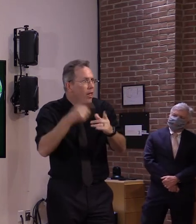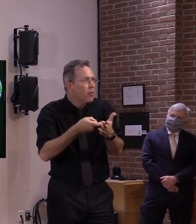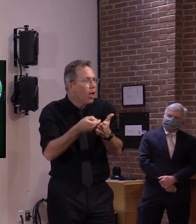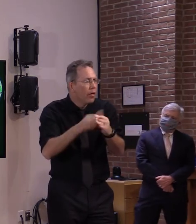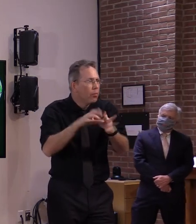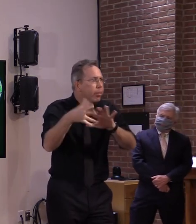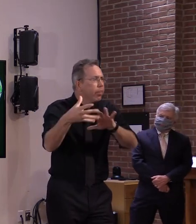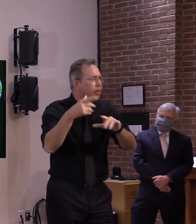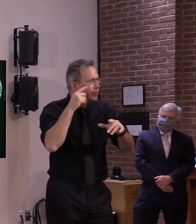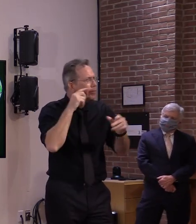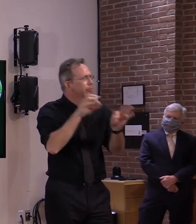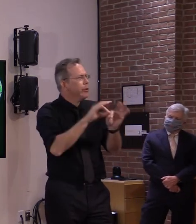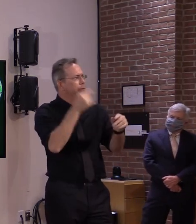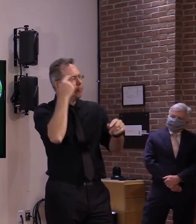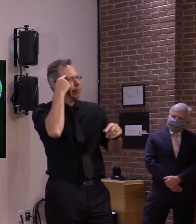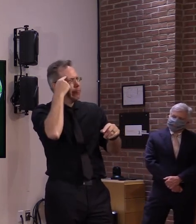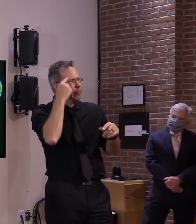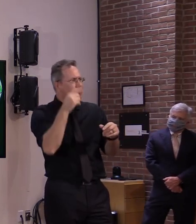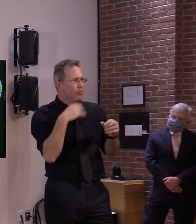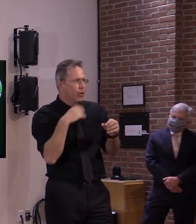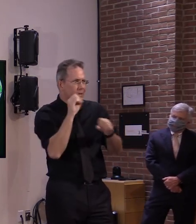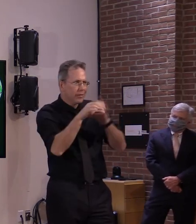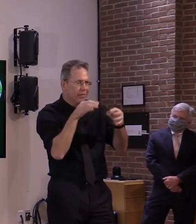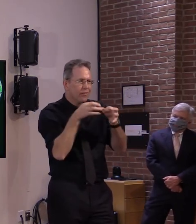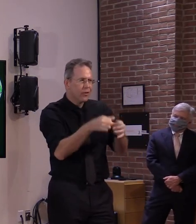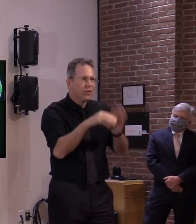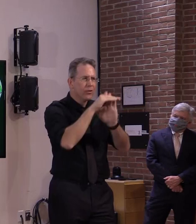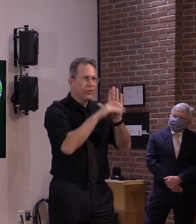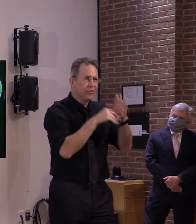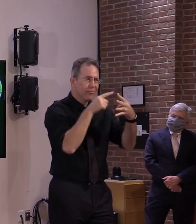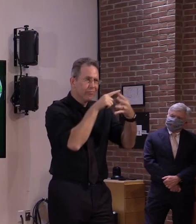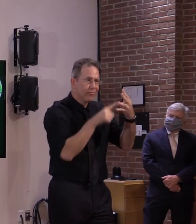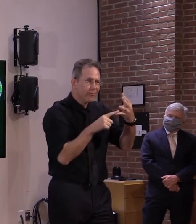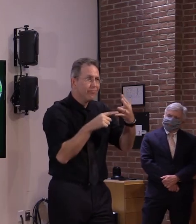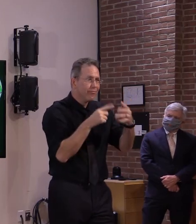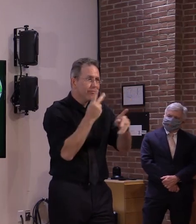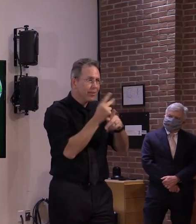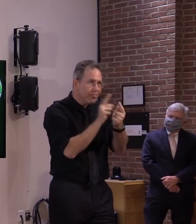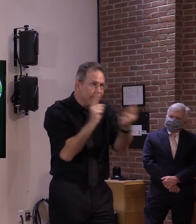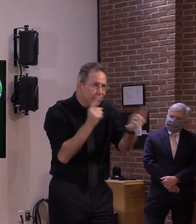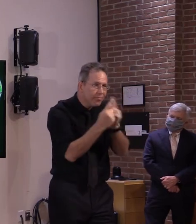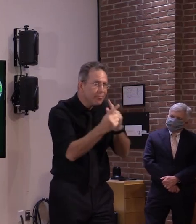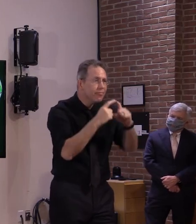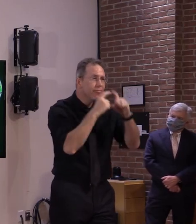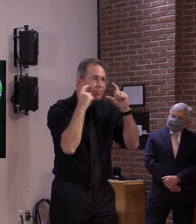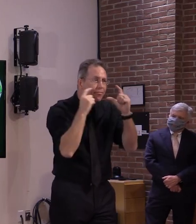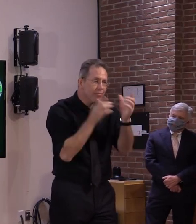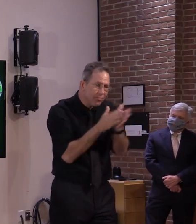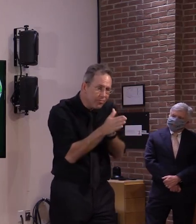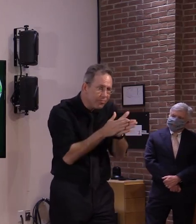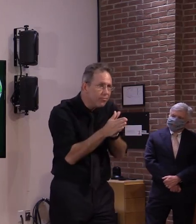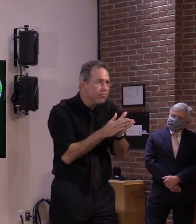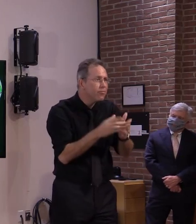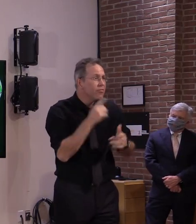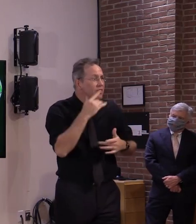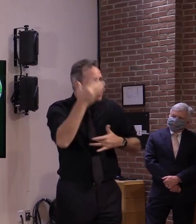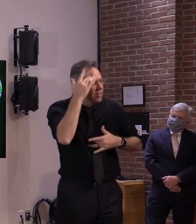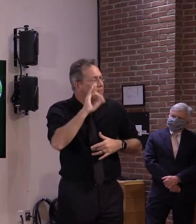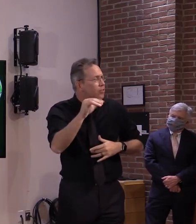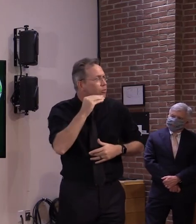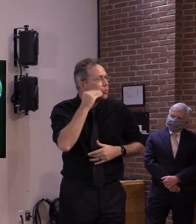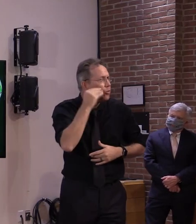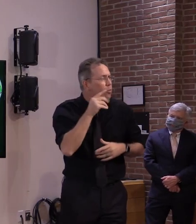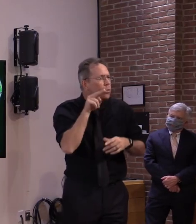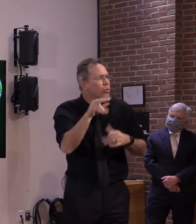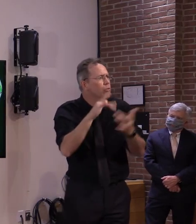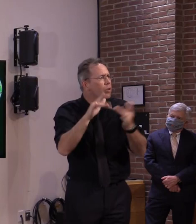prevent widespread infections. You know from listening to me throughout my time as health commissioner, and especially during